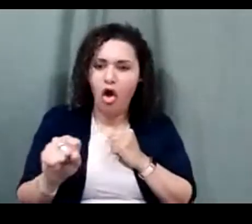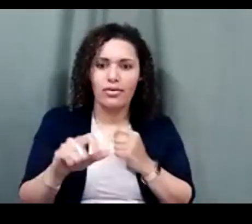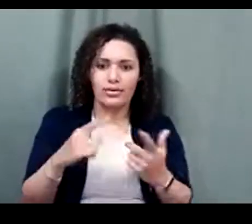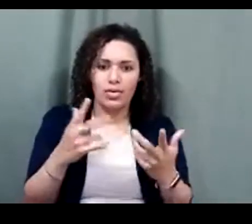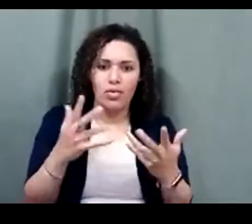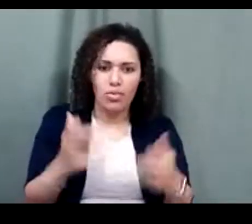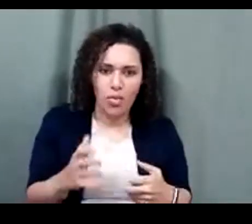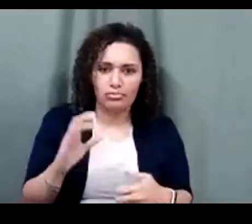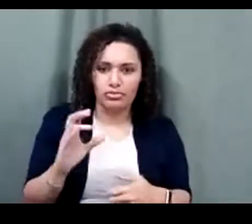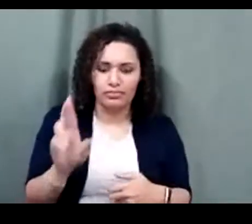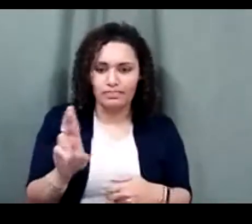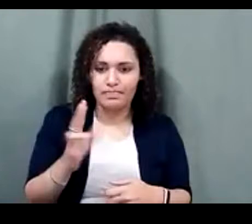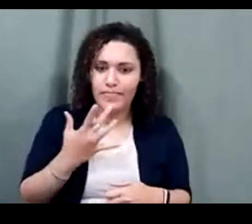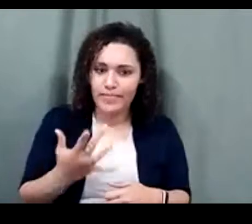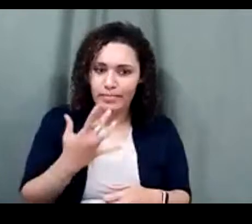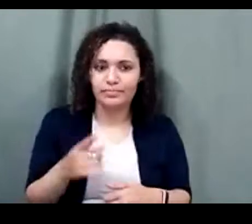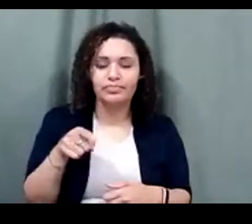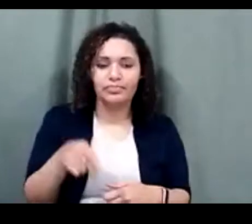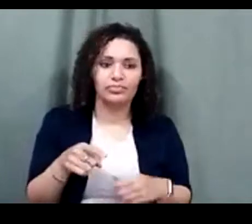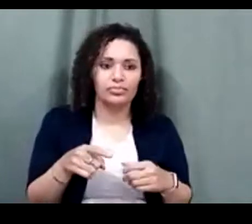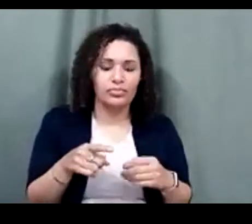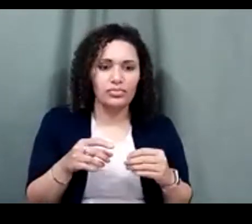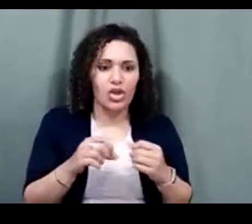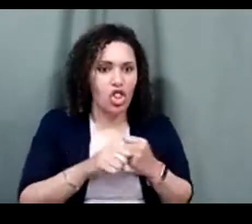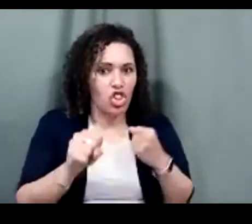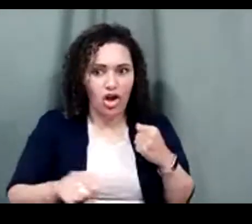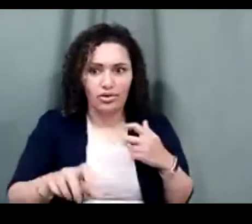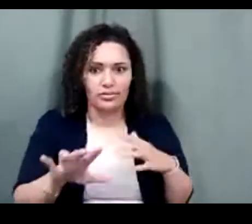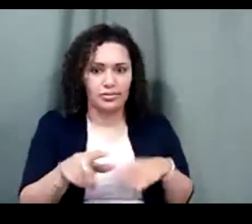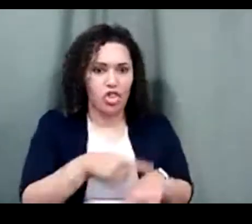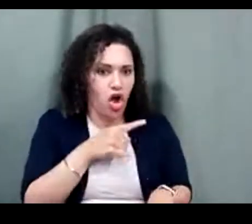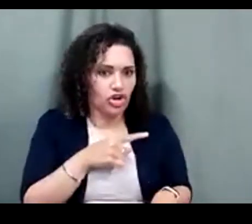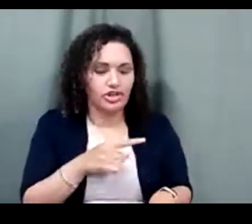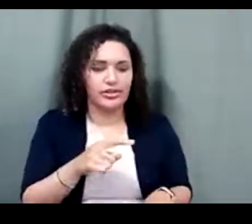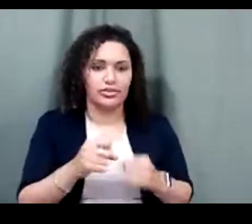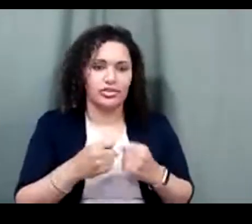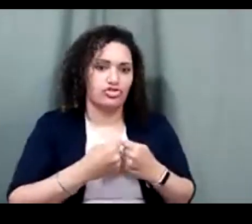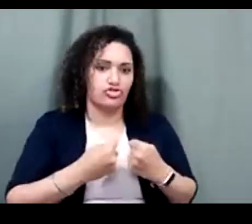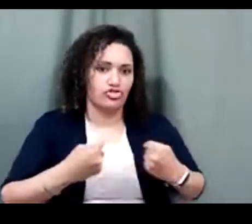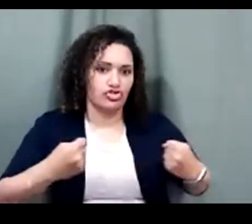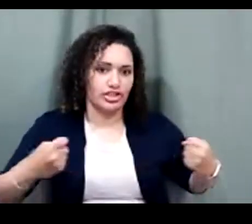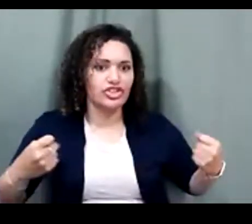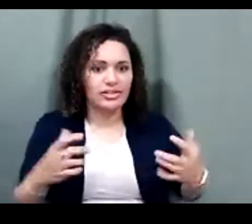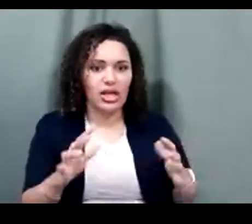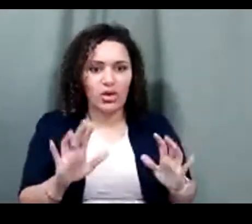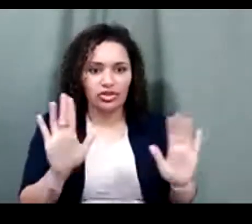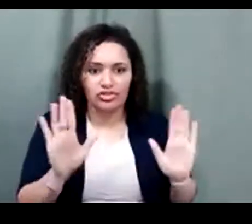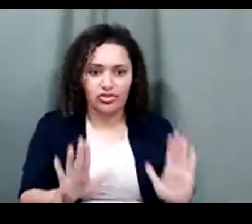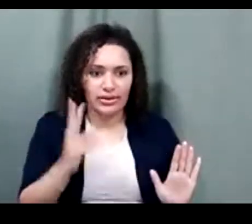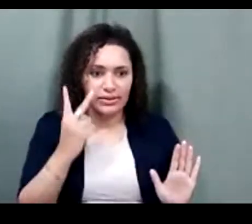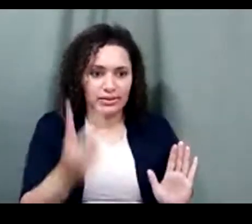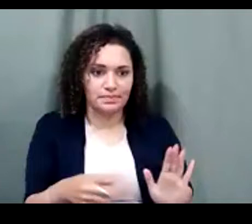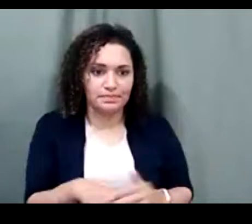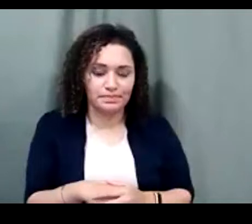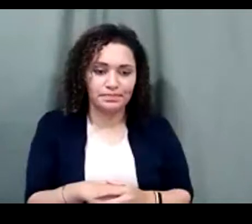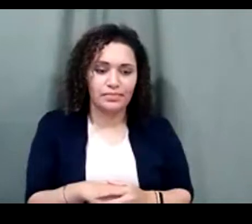Crumbling Rock taste. This is much longer than it was 2 years ago. It's stretching itself back out, which is really nice to see.